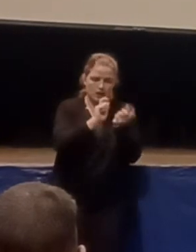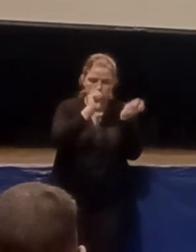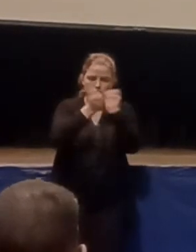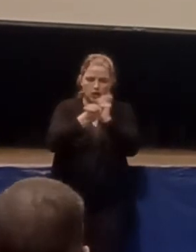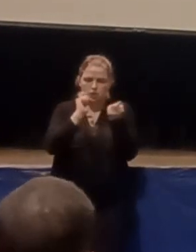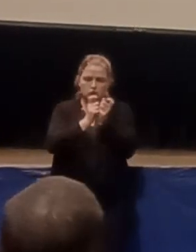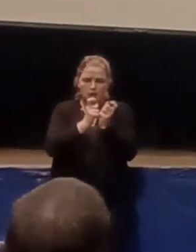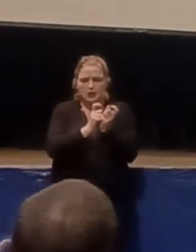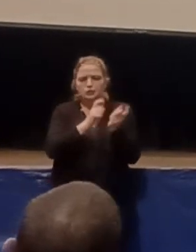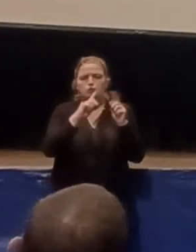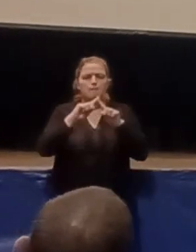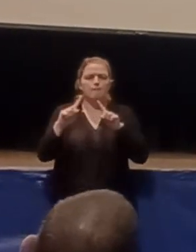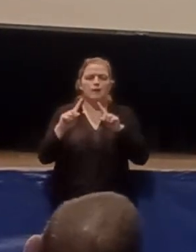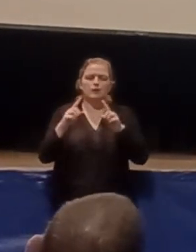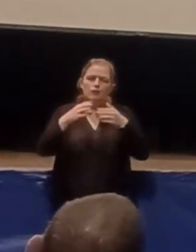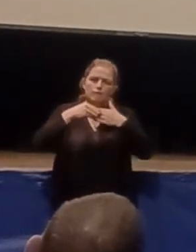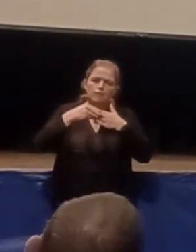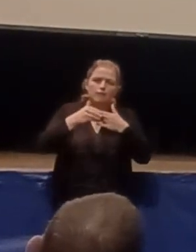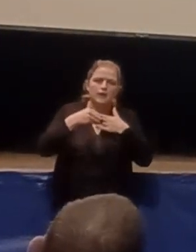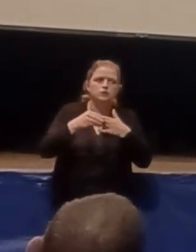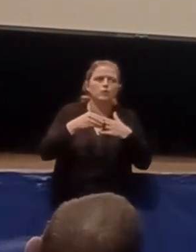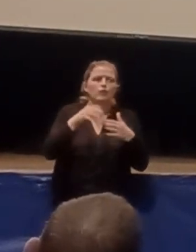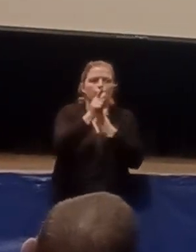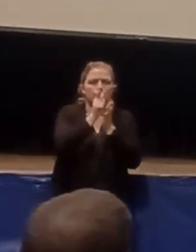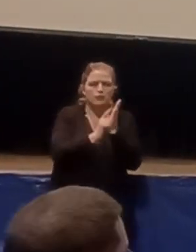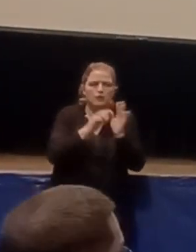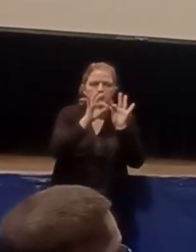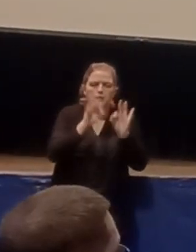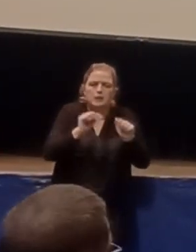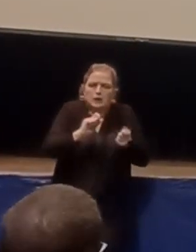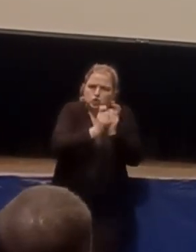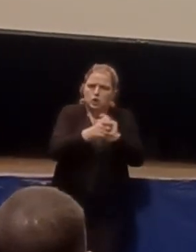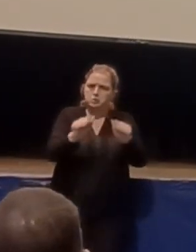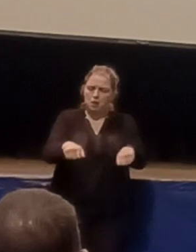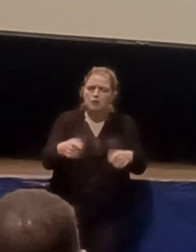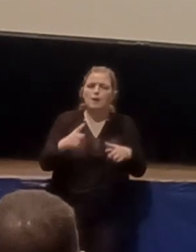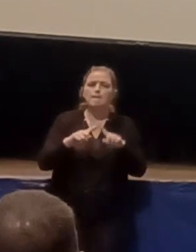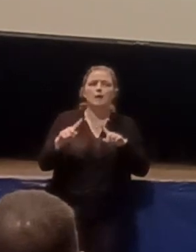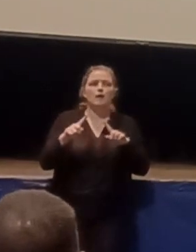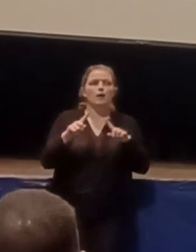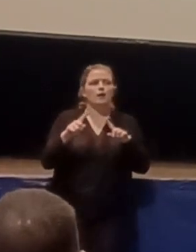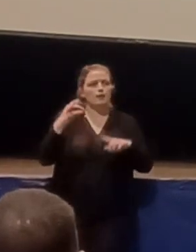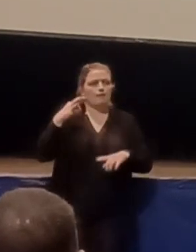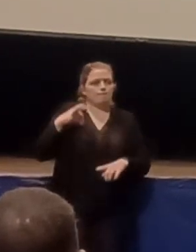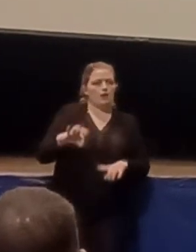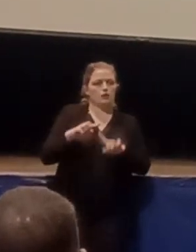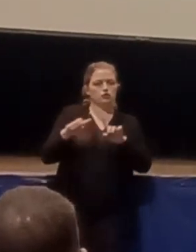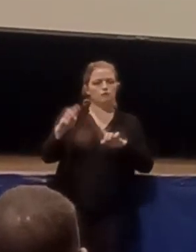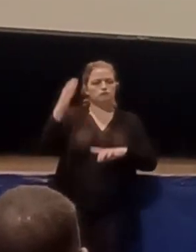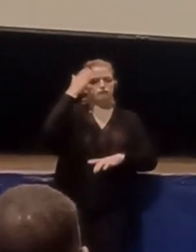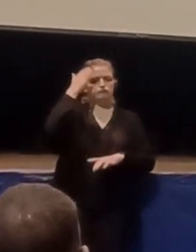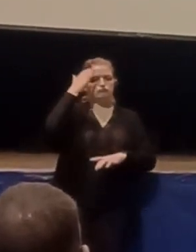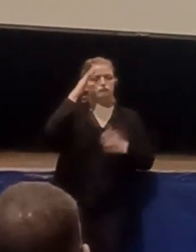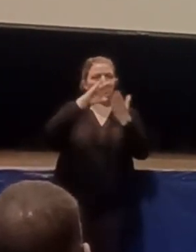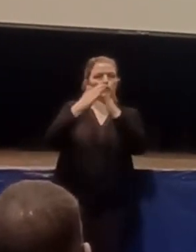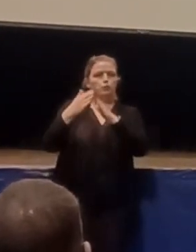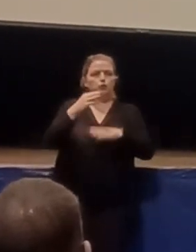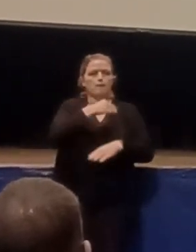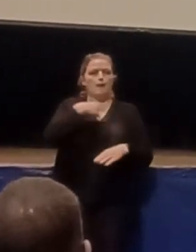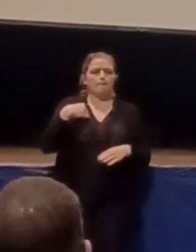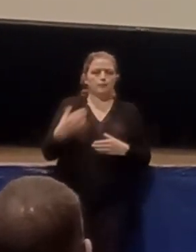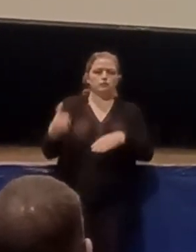they evolve. They're very flexible legal documents, and I think the advantage of having knowledgeable community